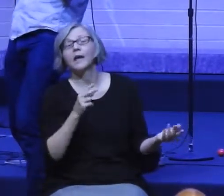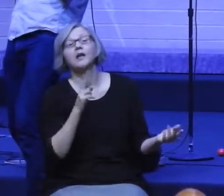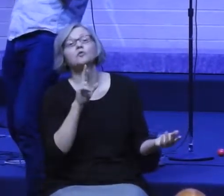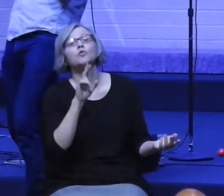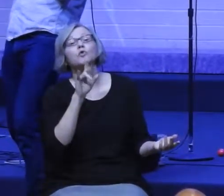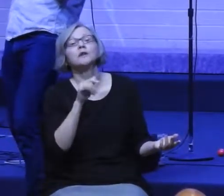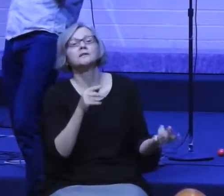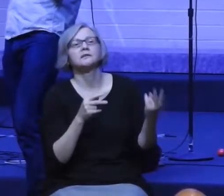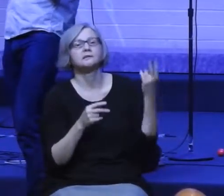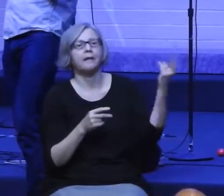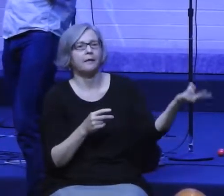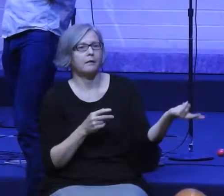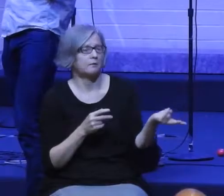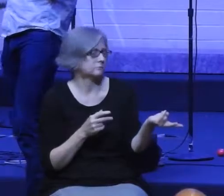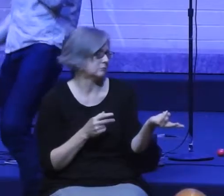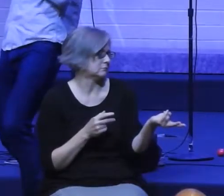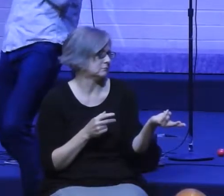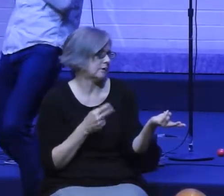can kind of see him.